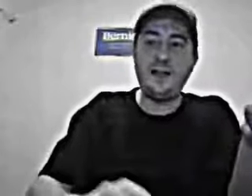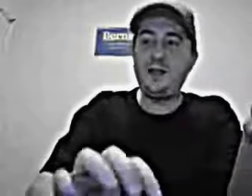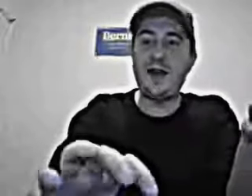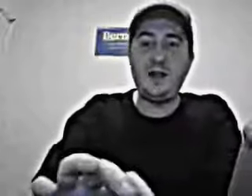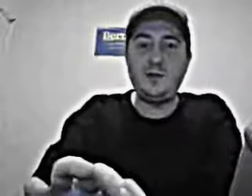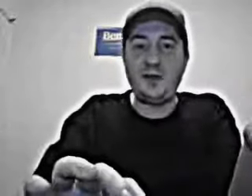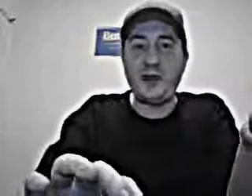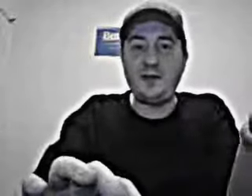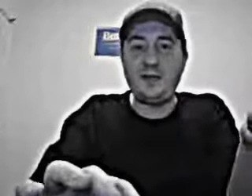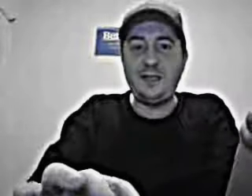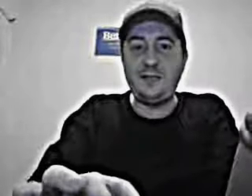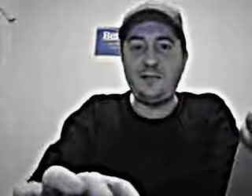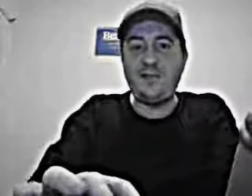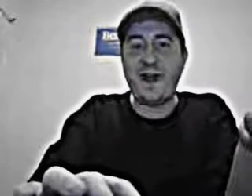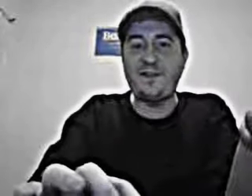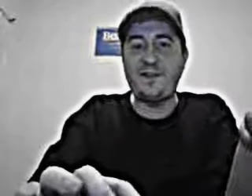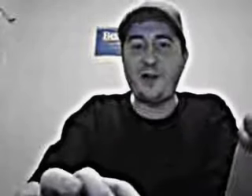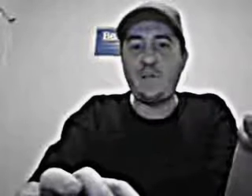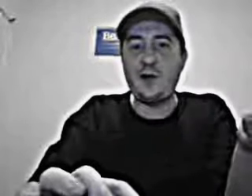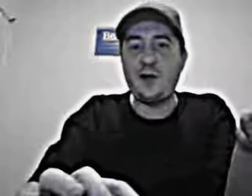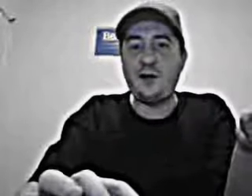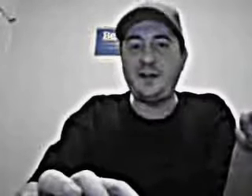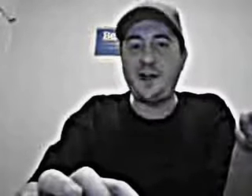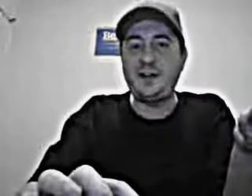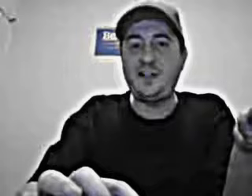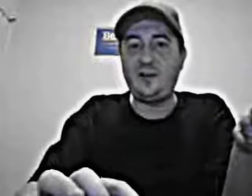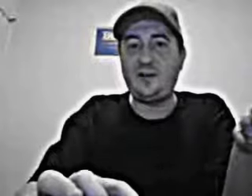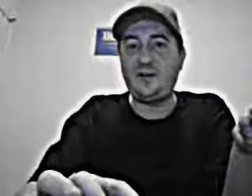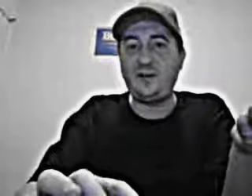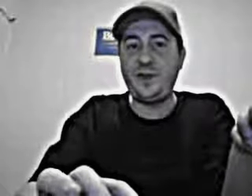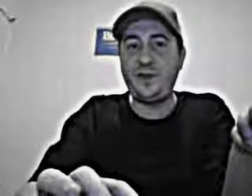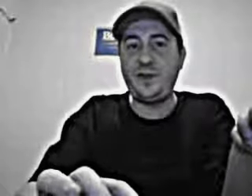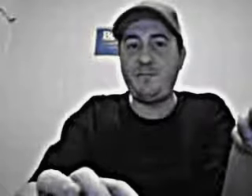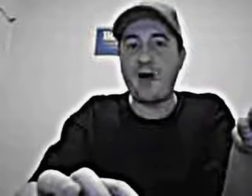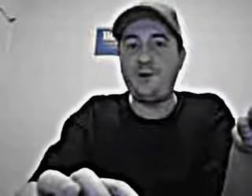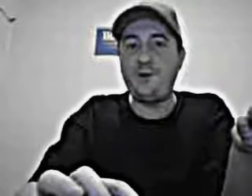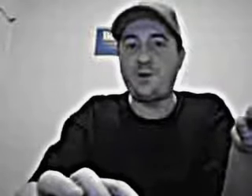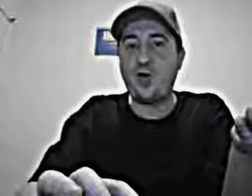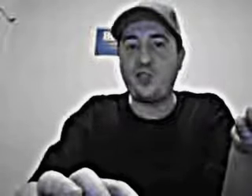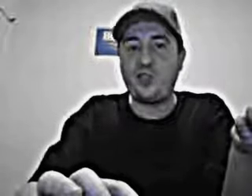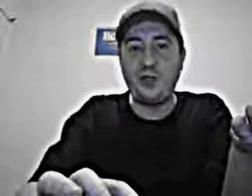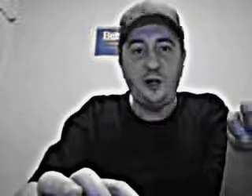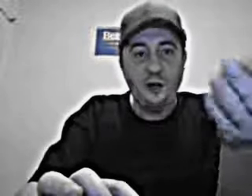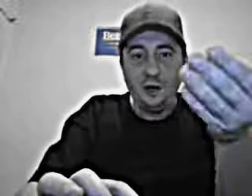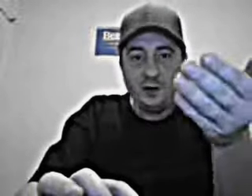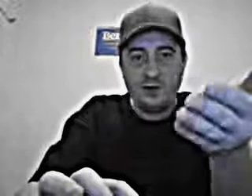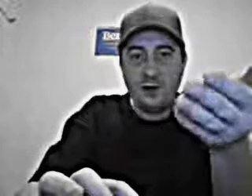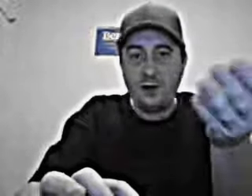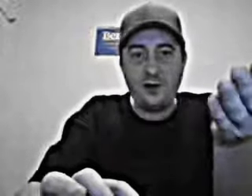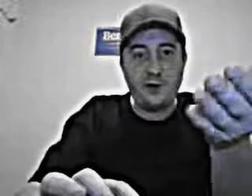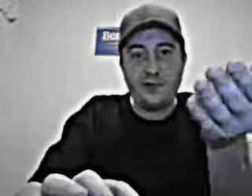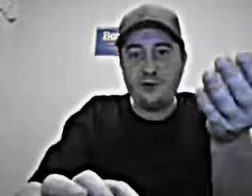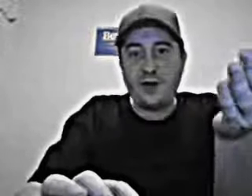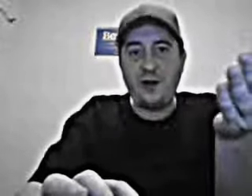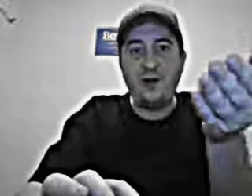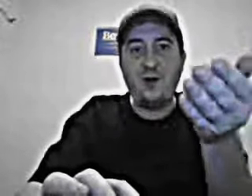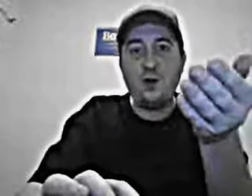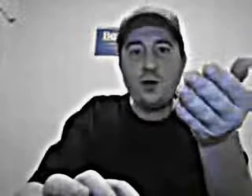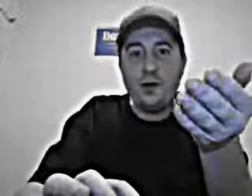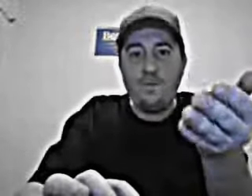neat names you got d ufazio peter a defazio jeff duncan bobby rush so illinois south carolina oregon